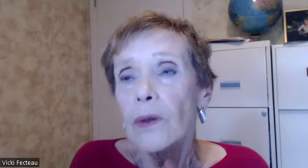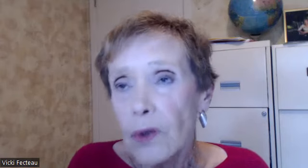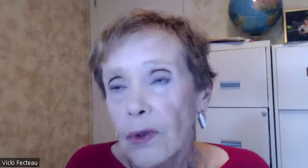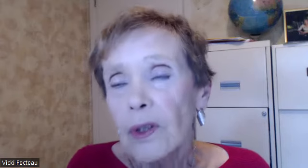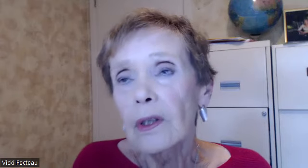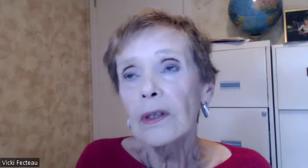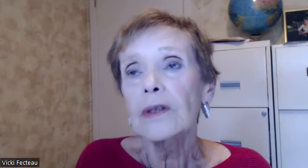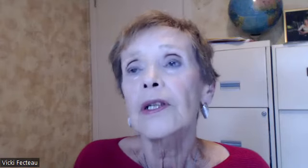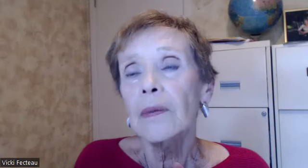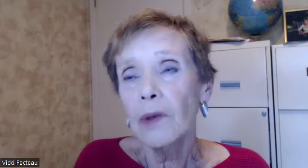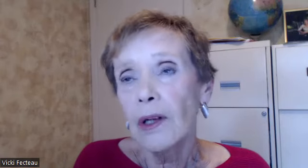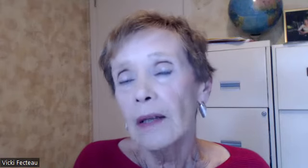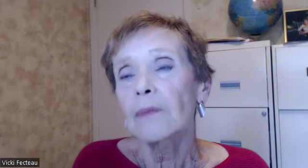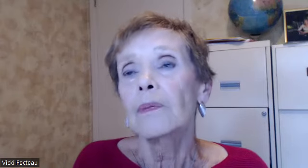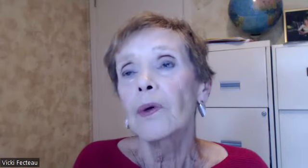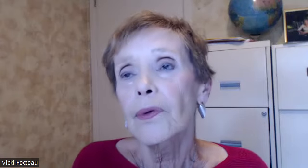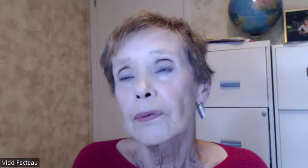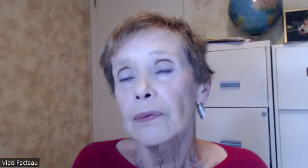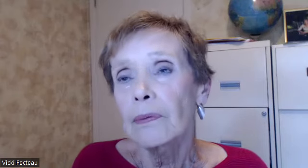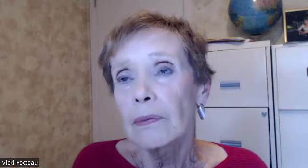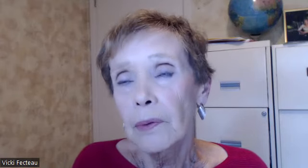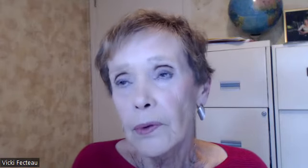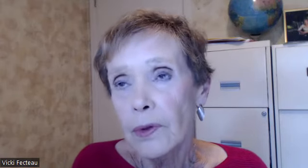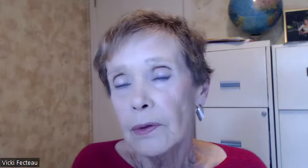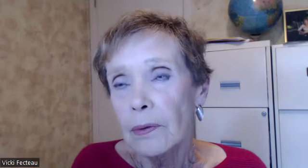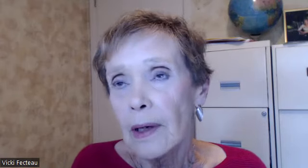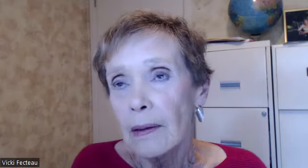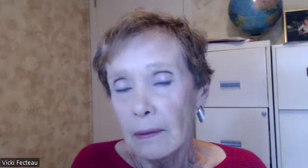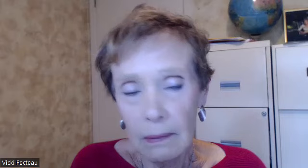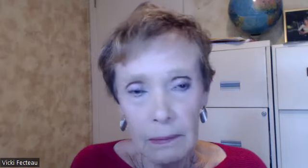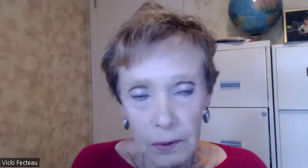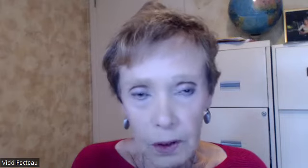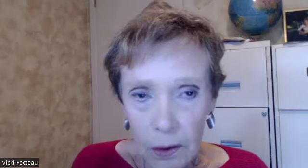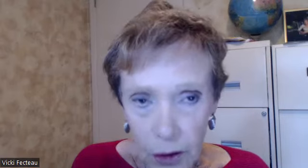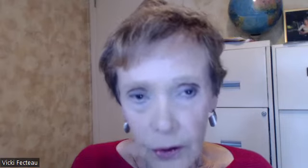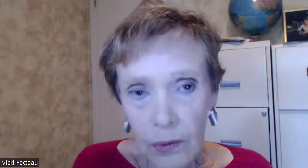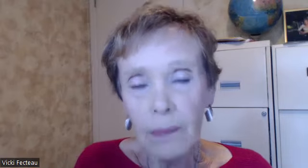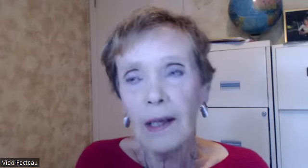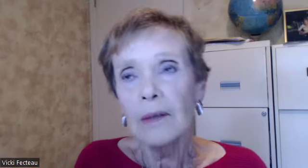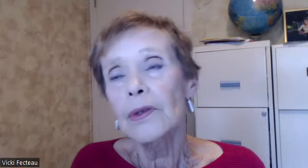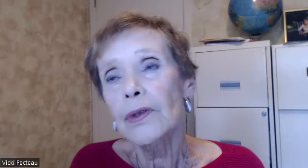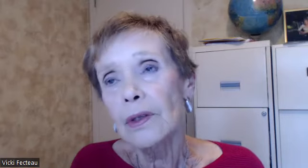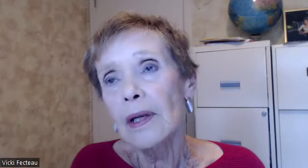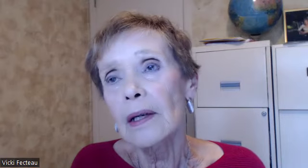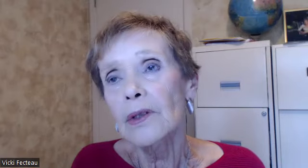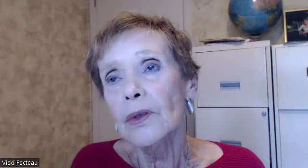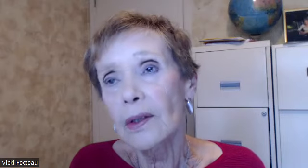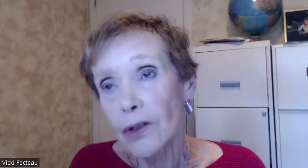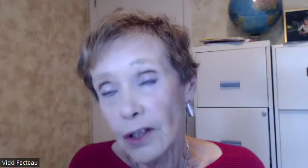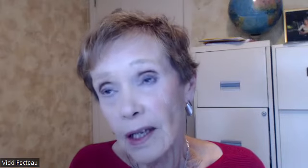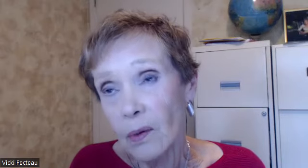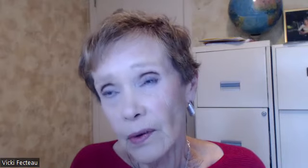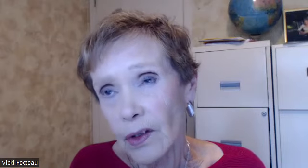so you can learn to communicate, both to talk to the blind person and to understand what they're